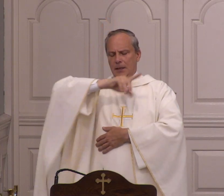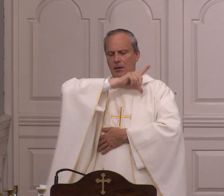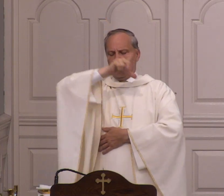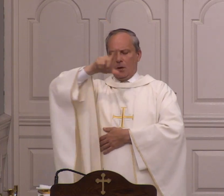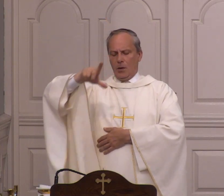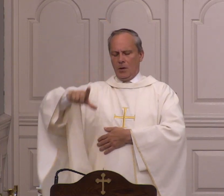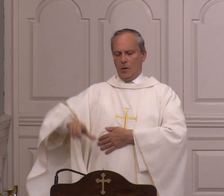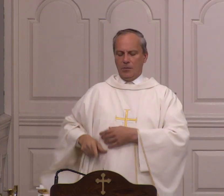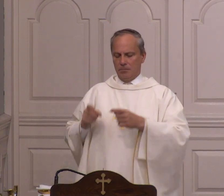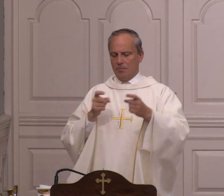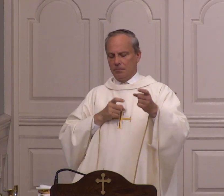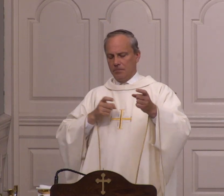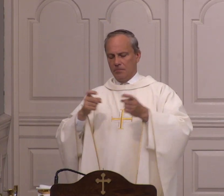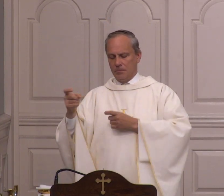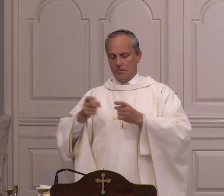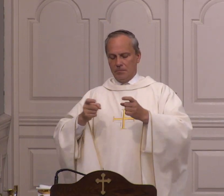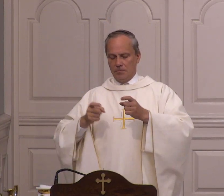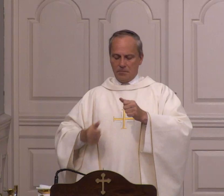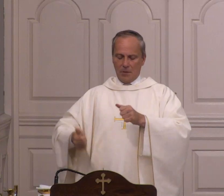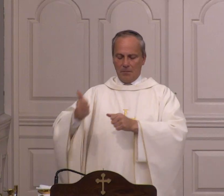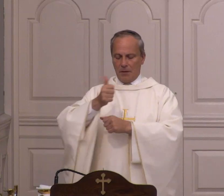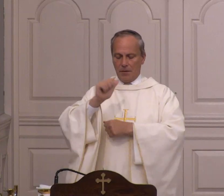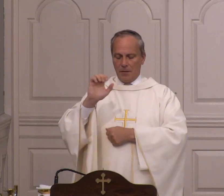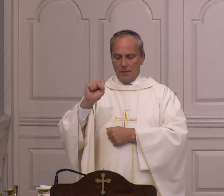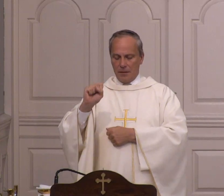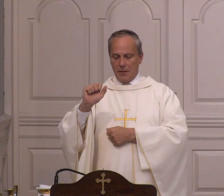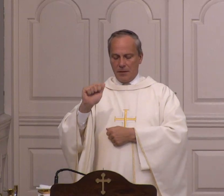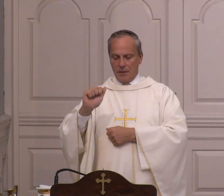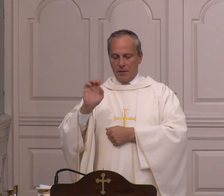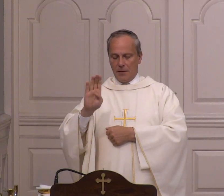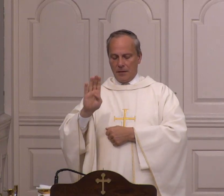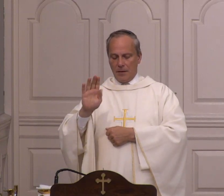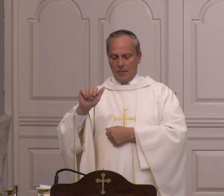For the Son of Man is Lord of the Sabbath."